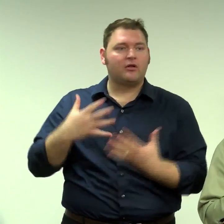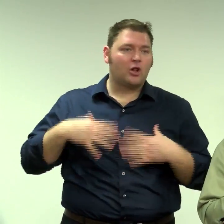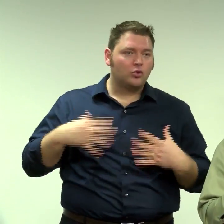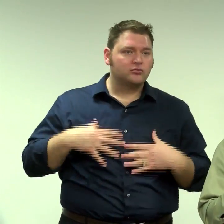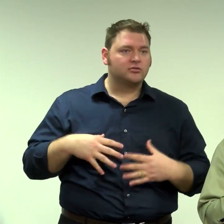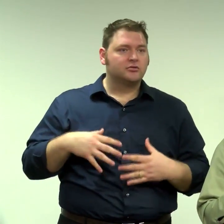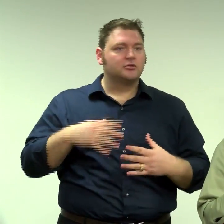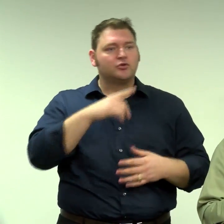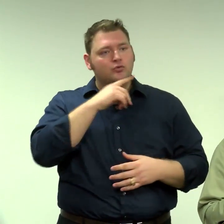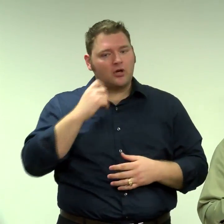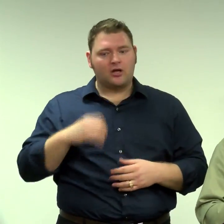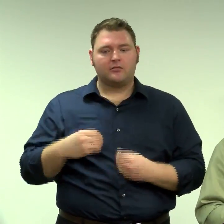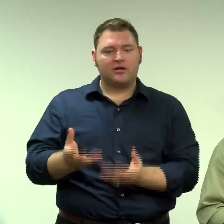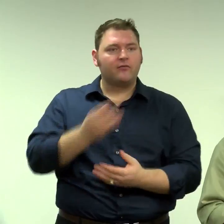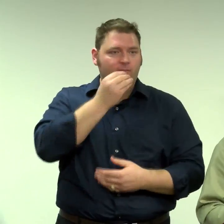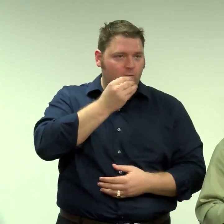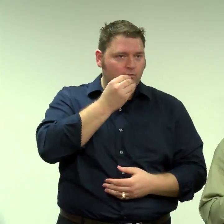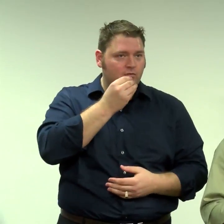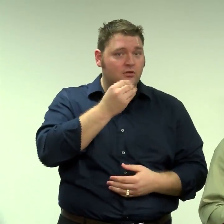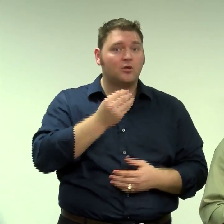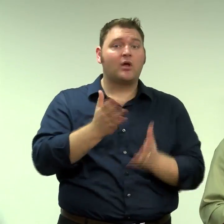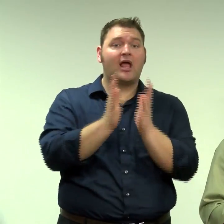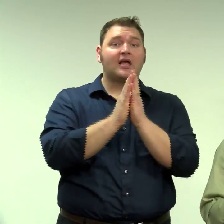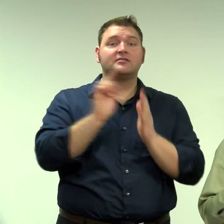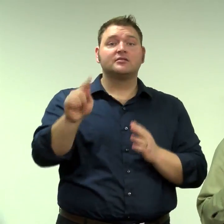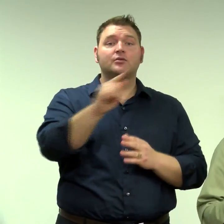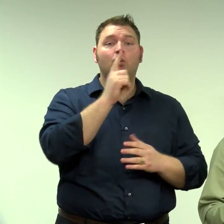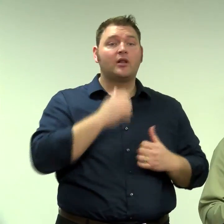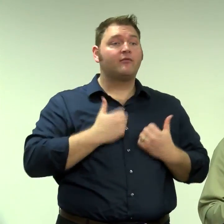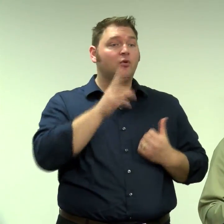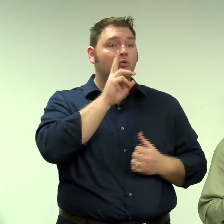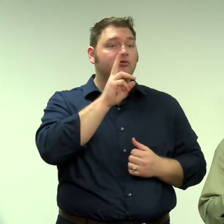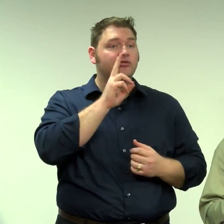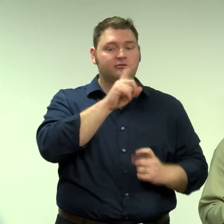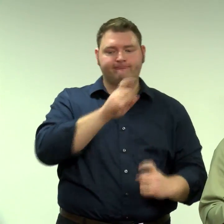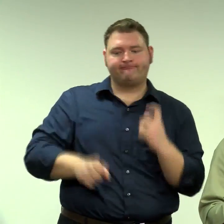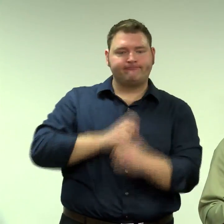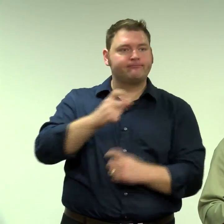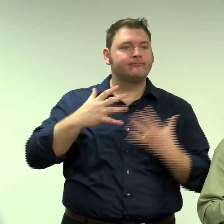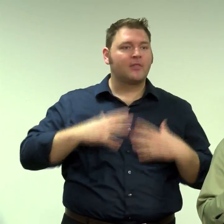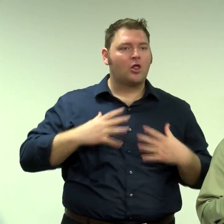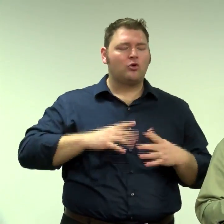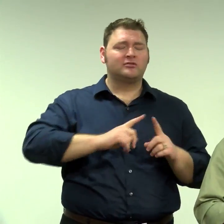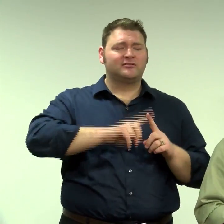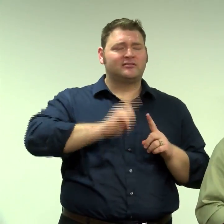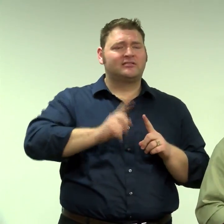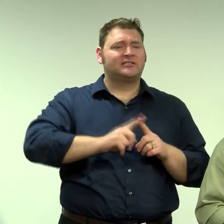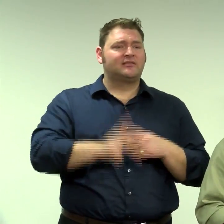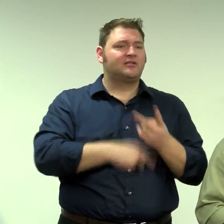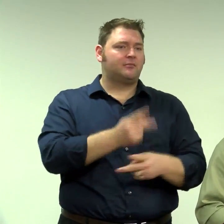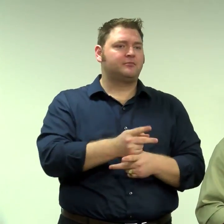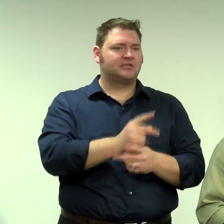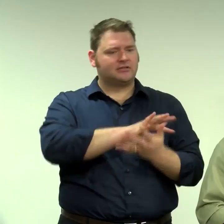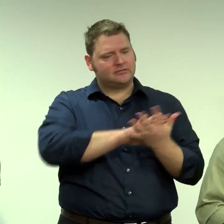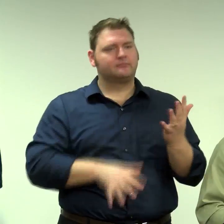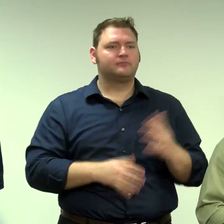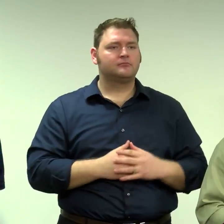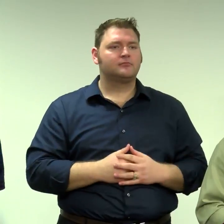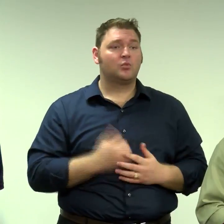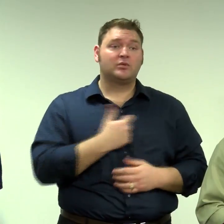asking Houstonians and those who can to contribute clothing of all kinds. We need that. There are a lot of people